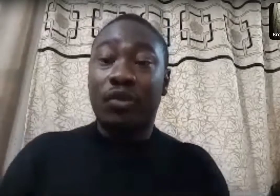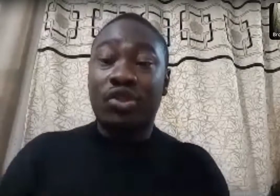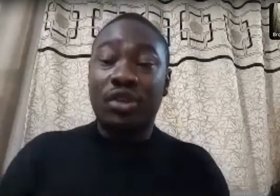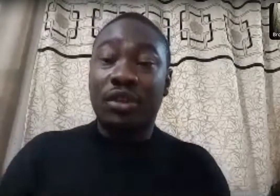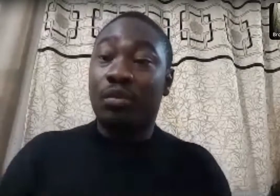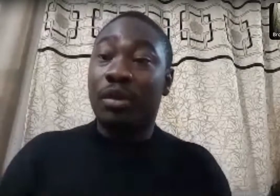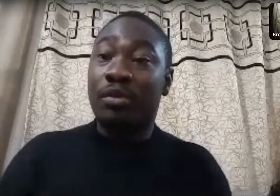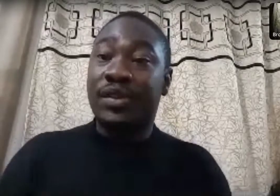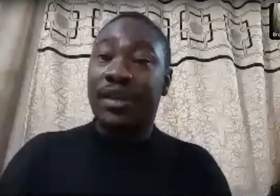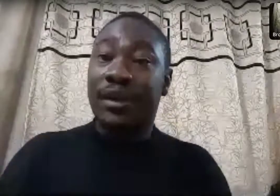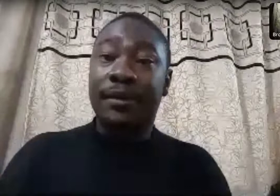try again, please.